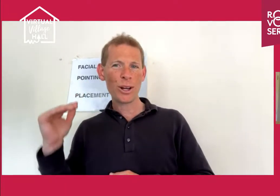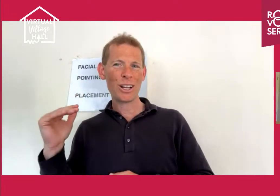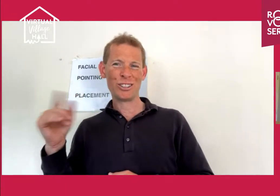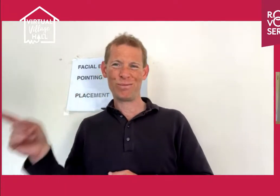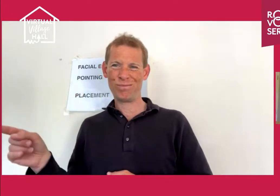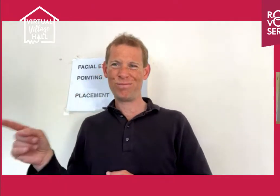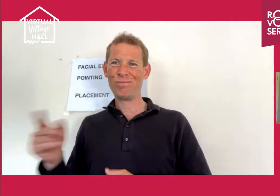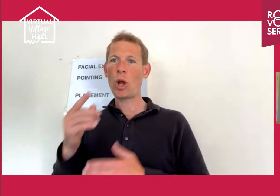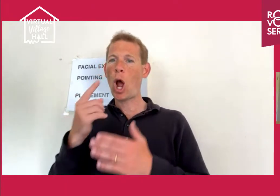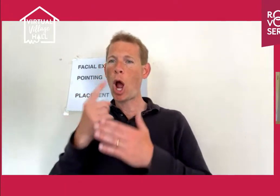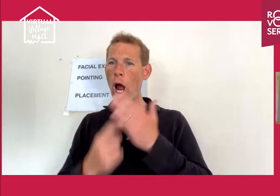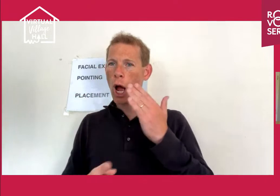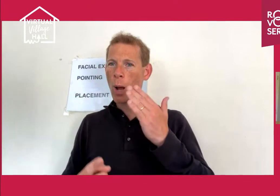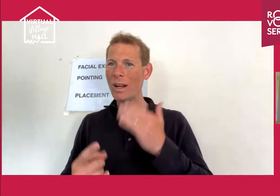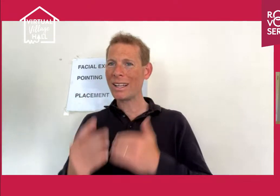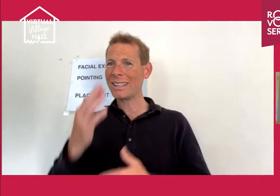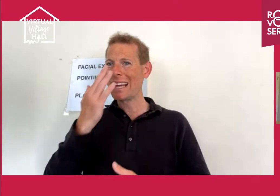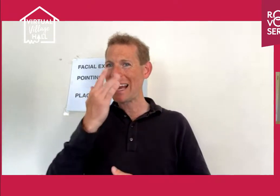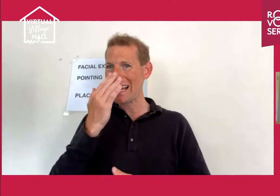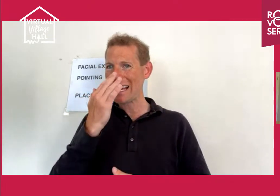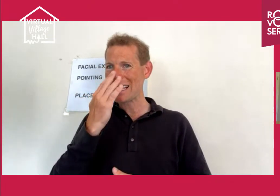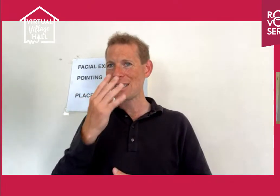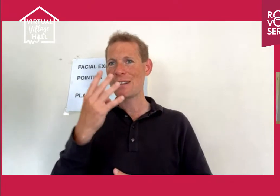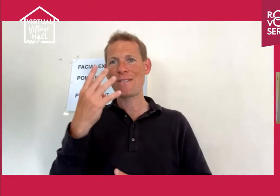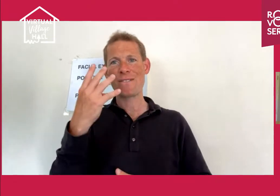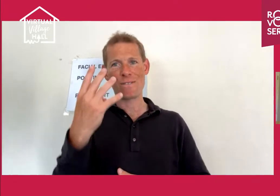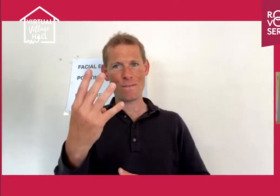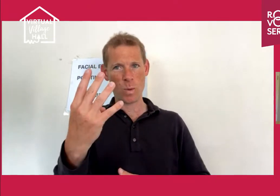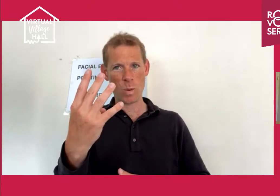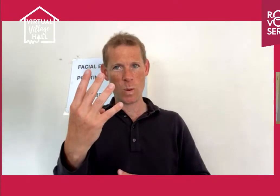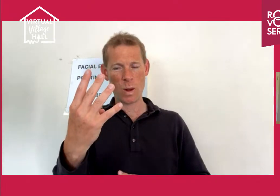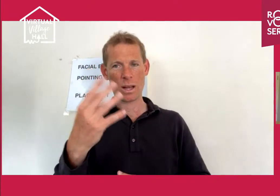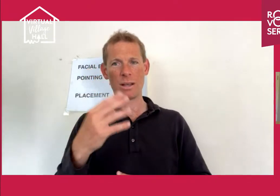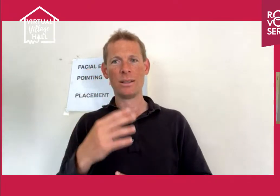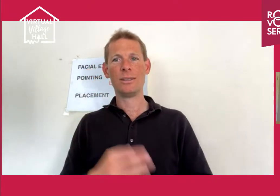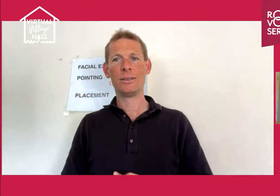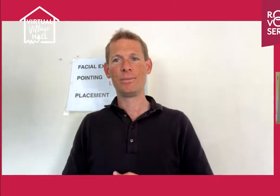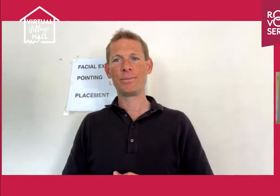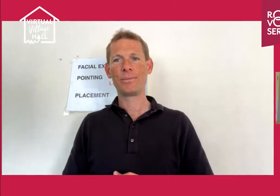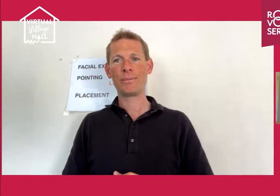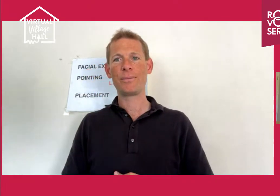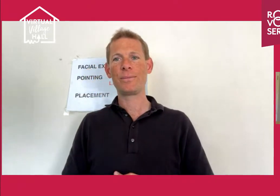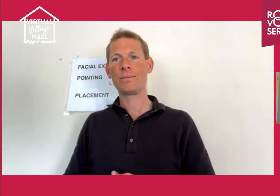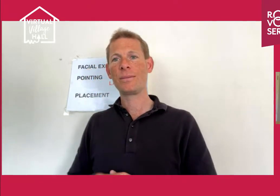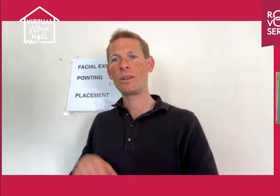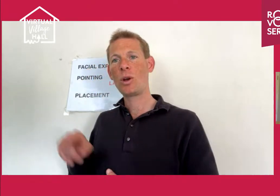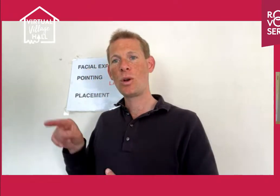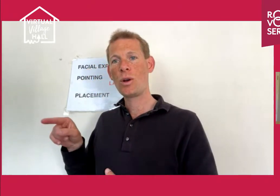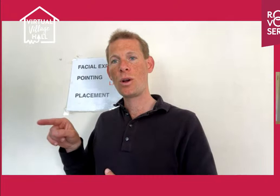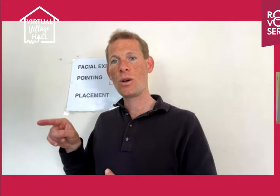she's a little bit smaller because she's only just 4. She's only 4.